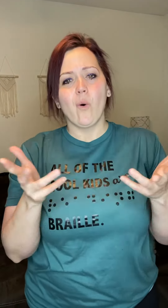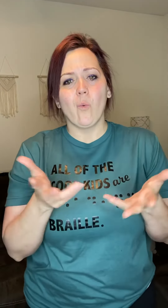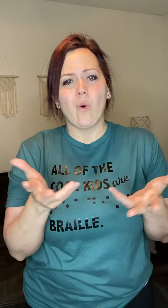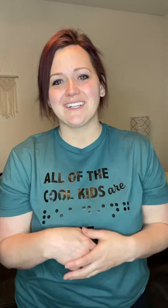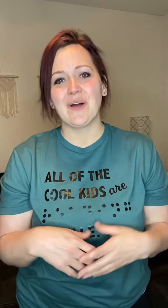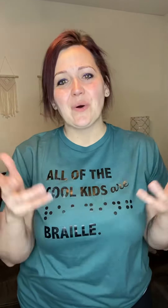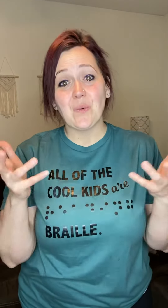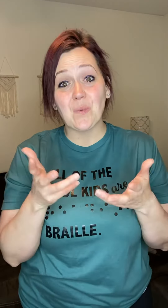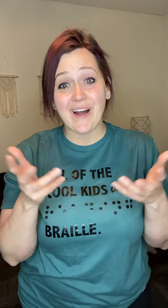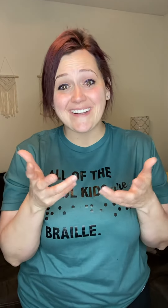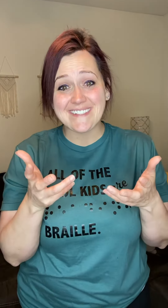What? What?